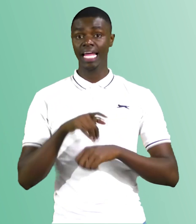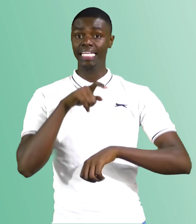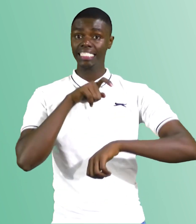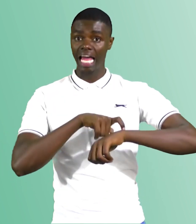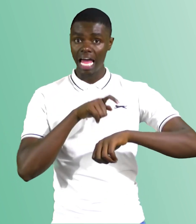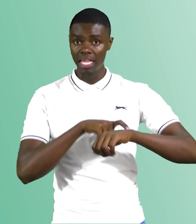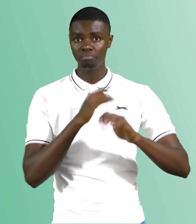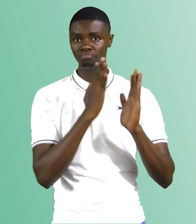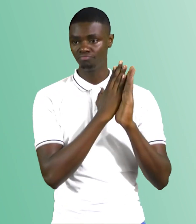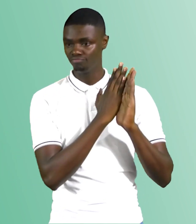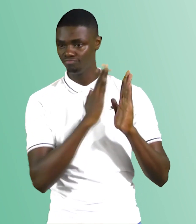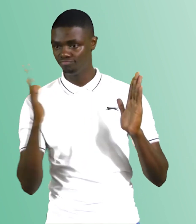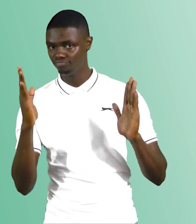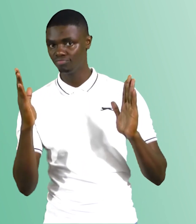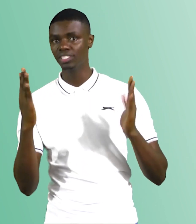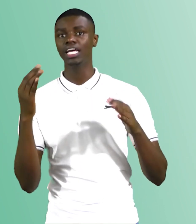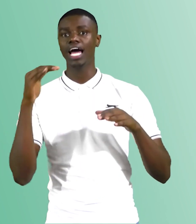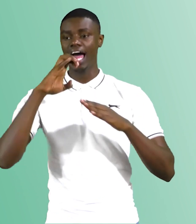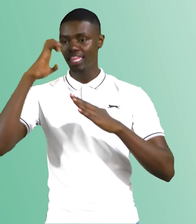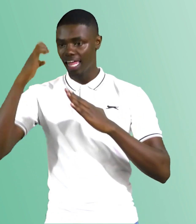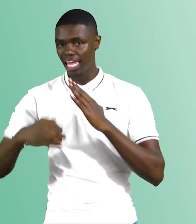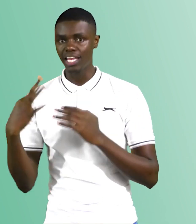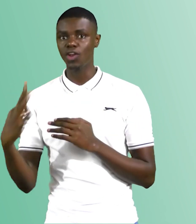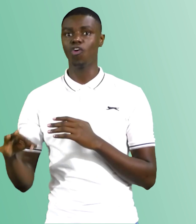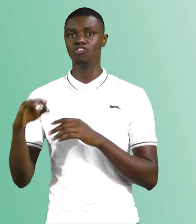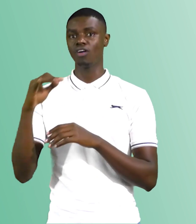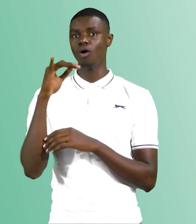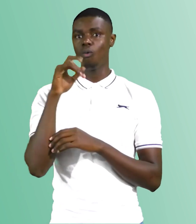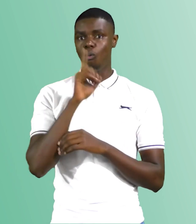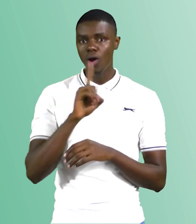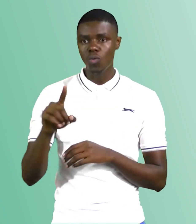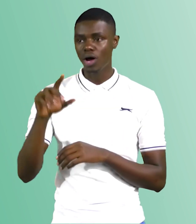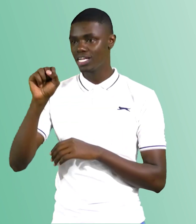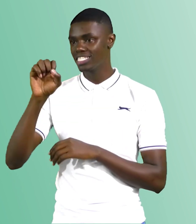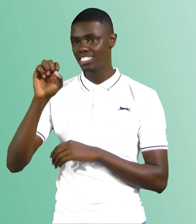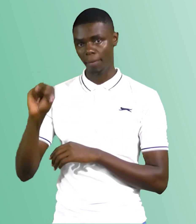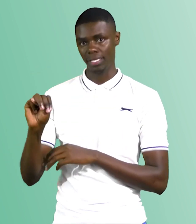The timeline for this service is administered at the end of every semester.